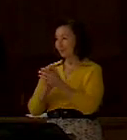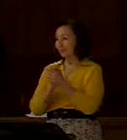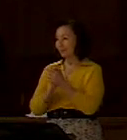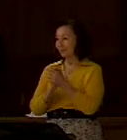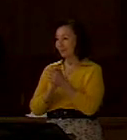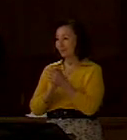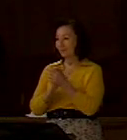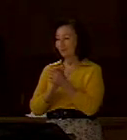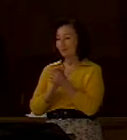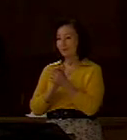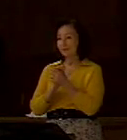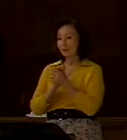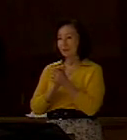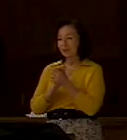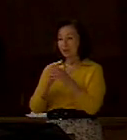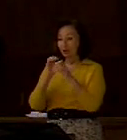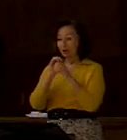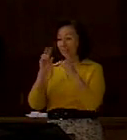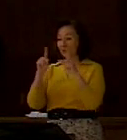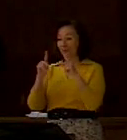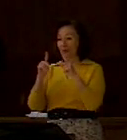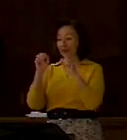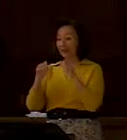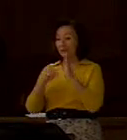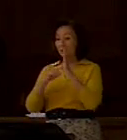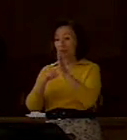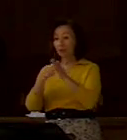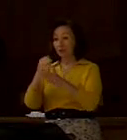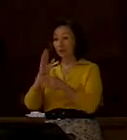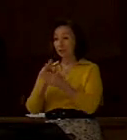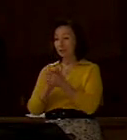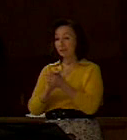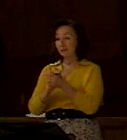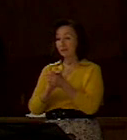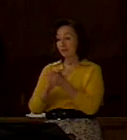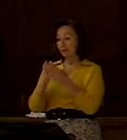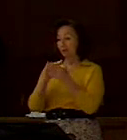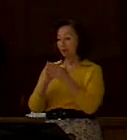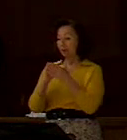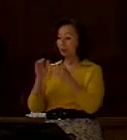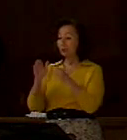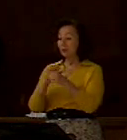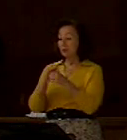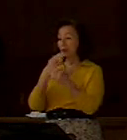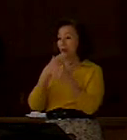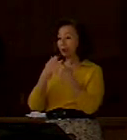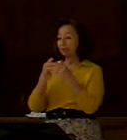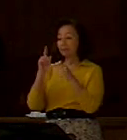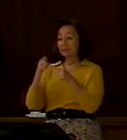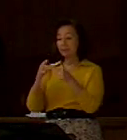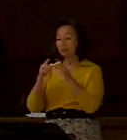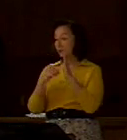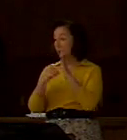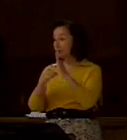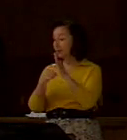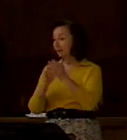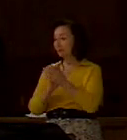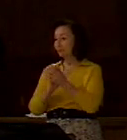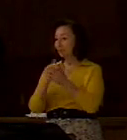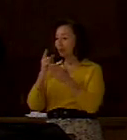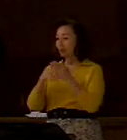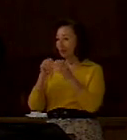Job said, so nobody can show God that he or she is completely good. I agree. We can't show it. So what